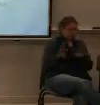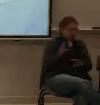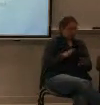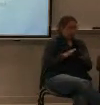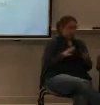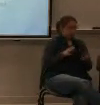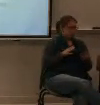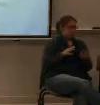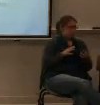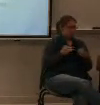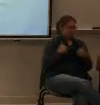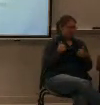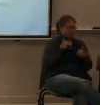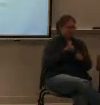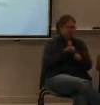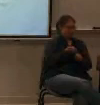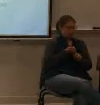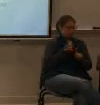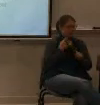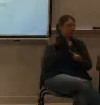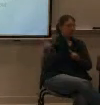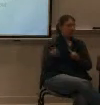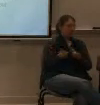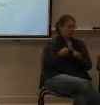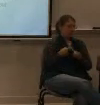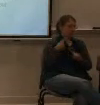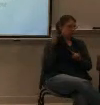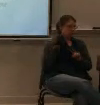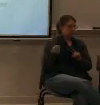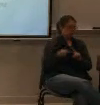biologically has its own cycle.